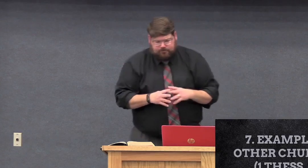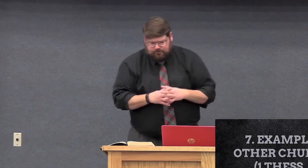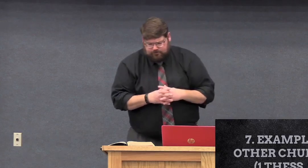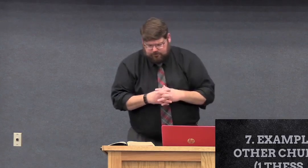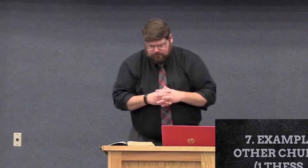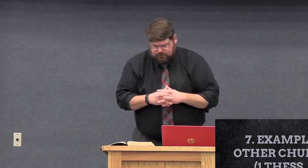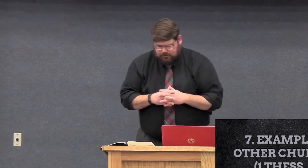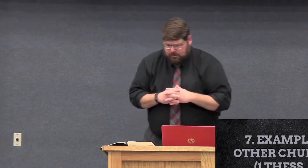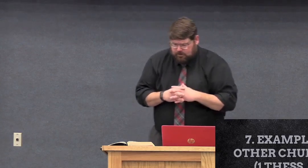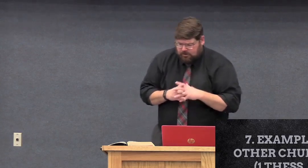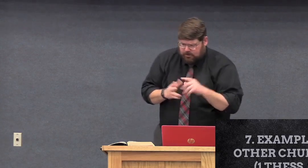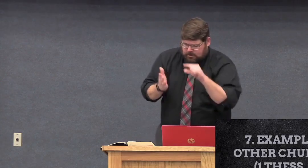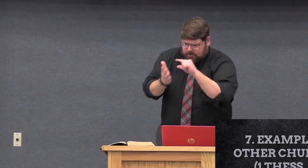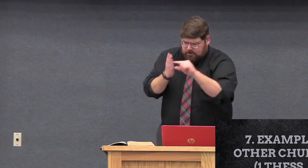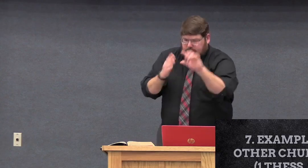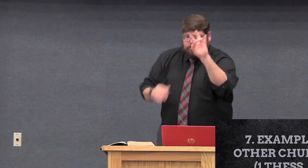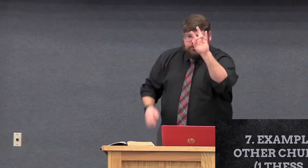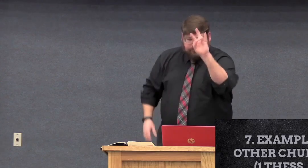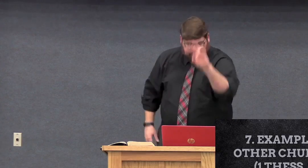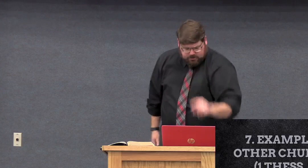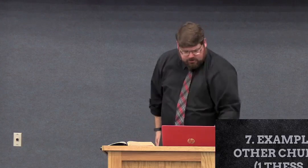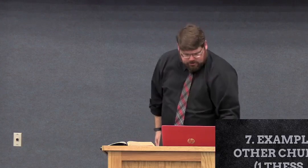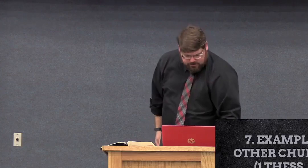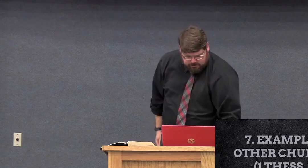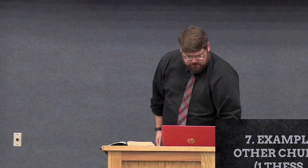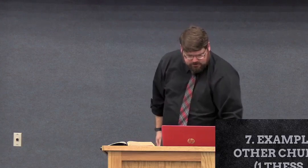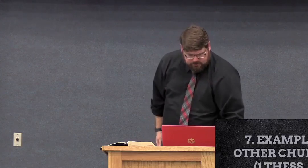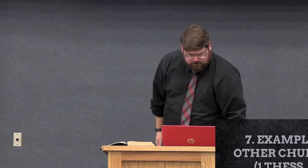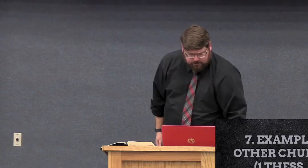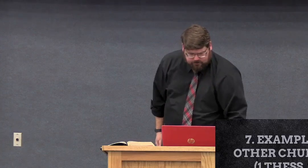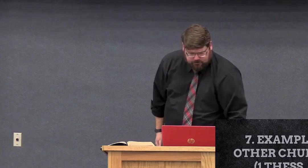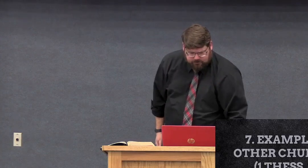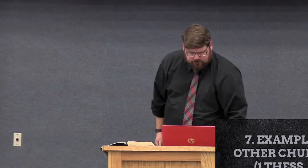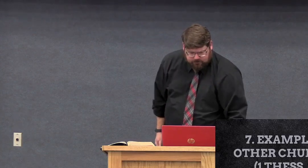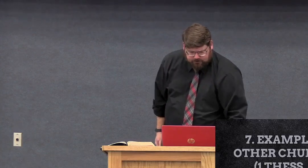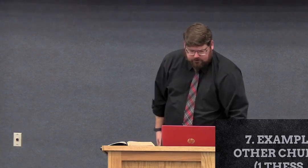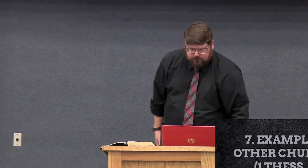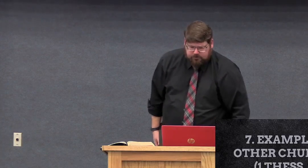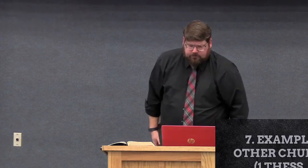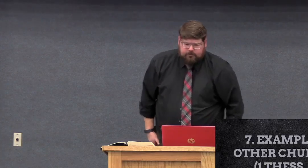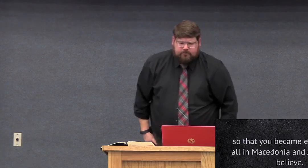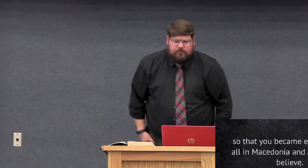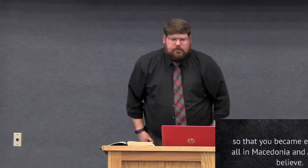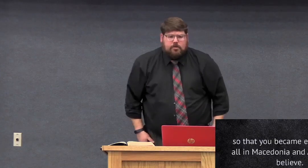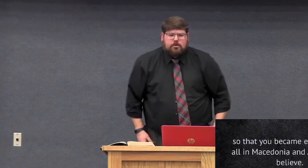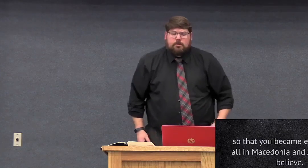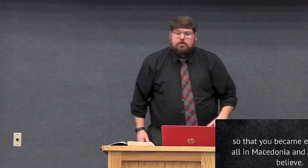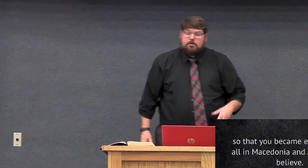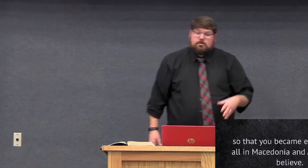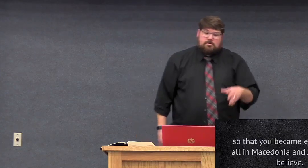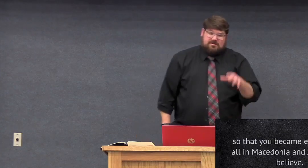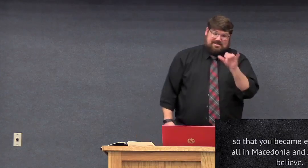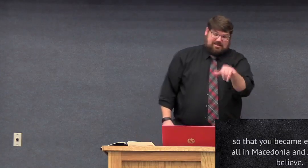here with point number 7, that we're to be an example to the other churches.